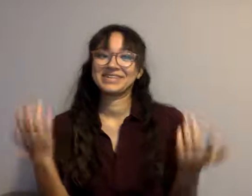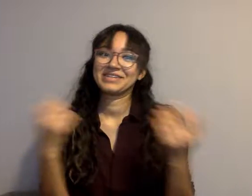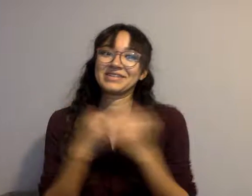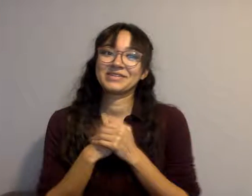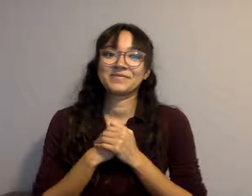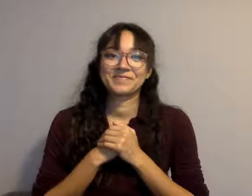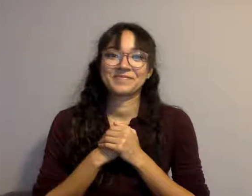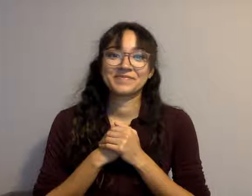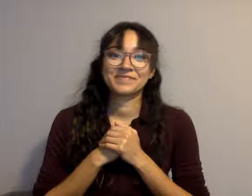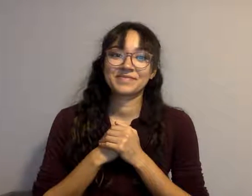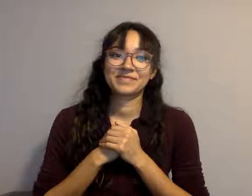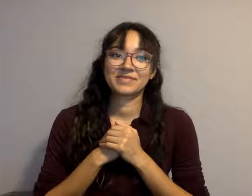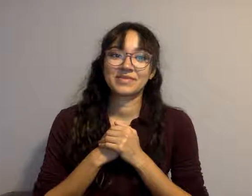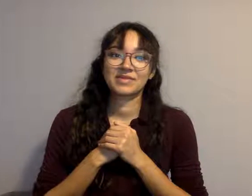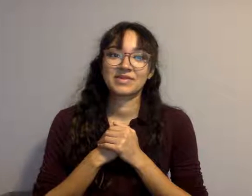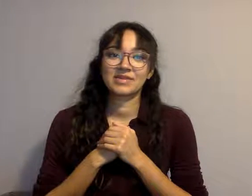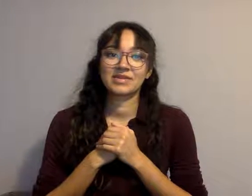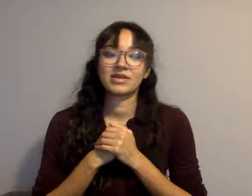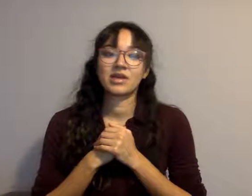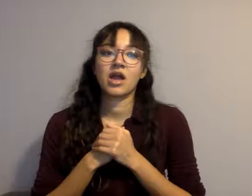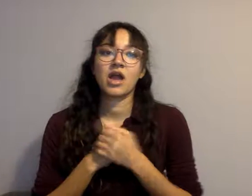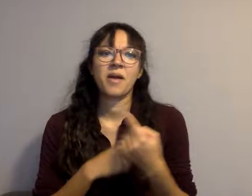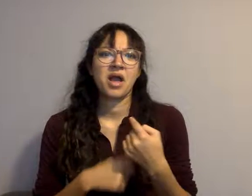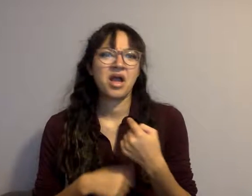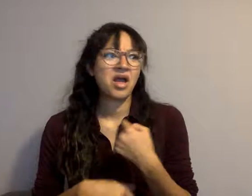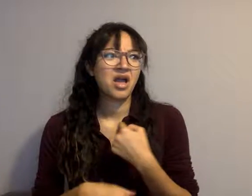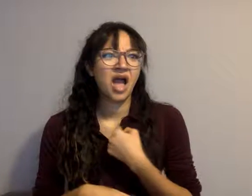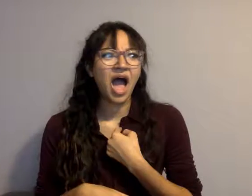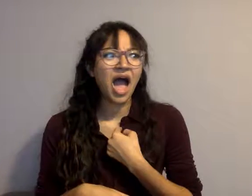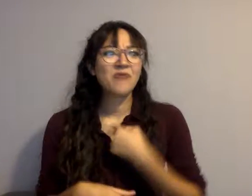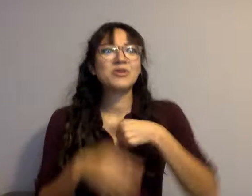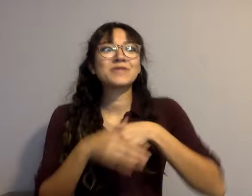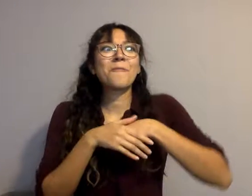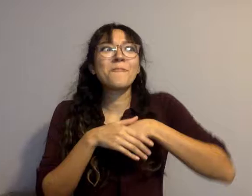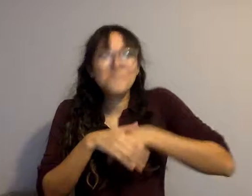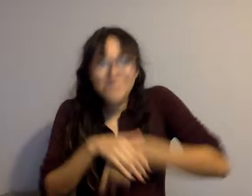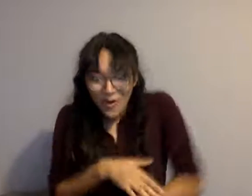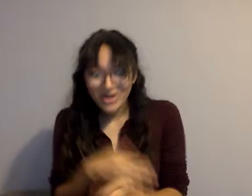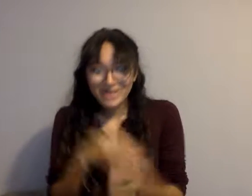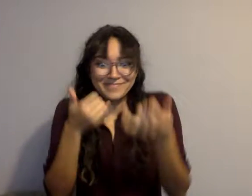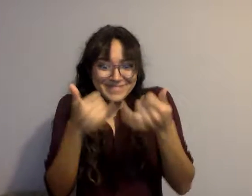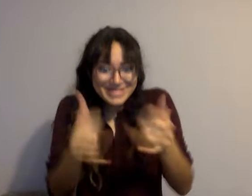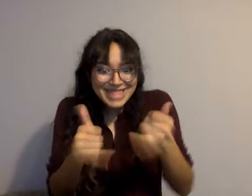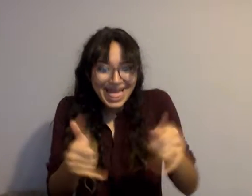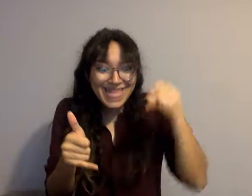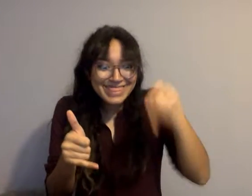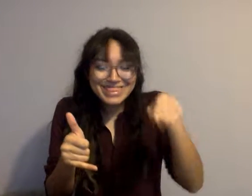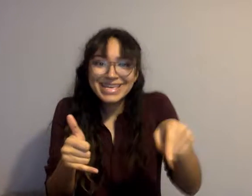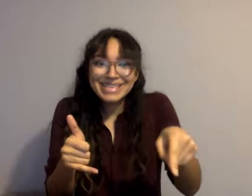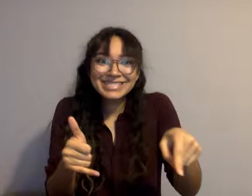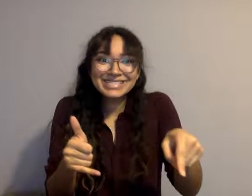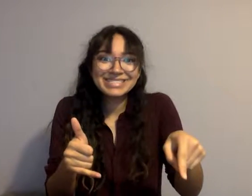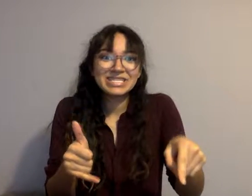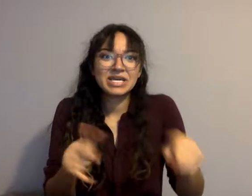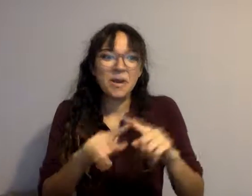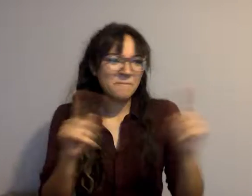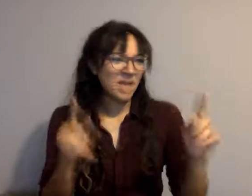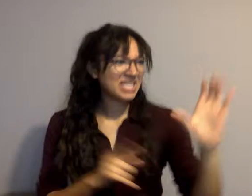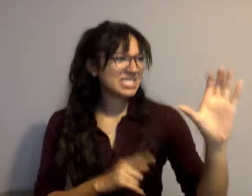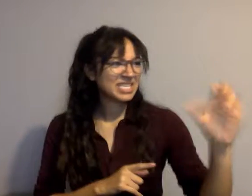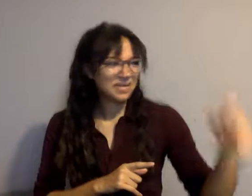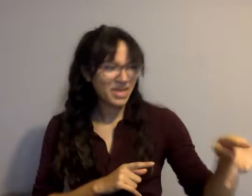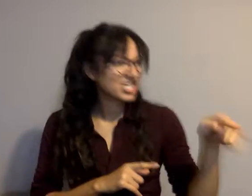This was a part that I was literally born to play, and they gave it to a non-palsy